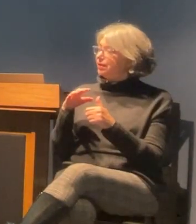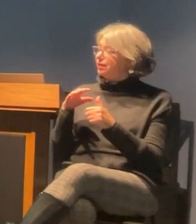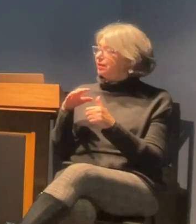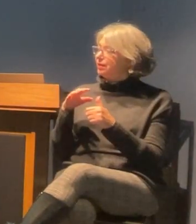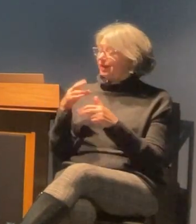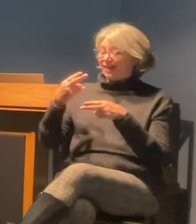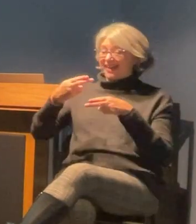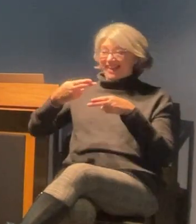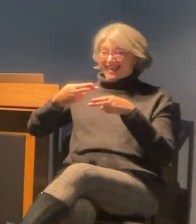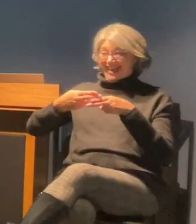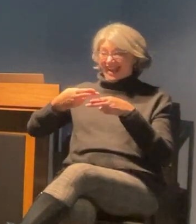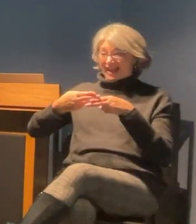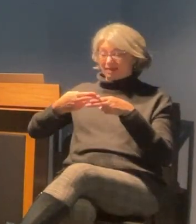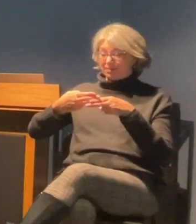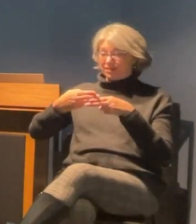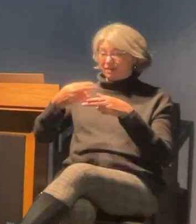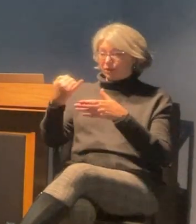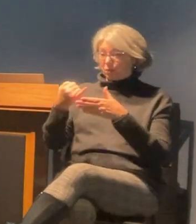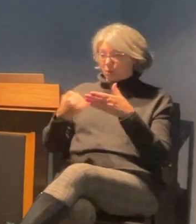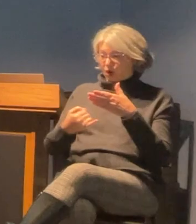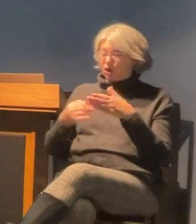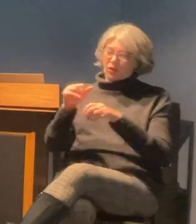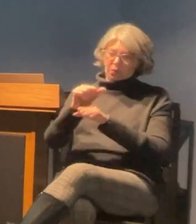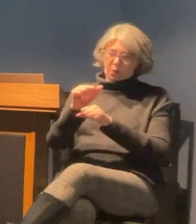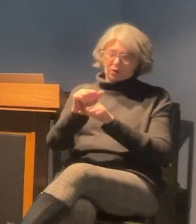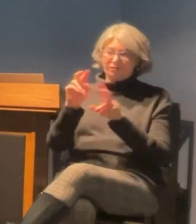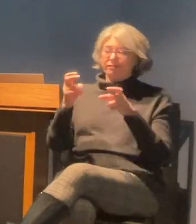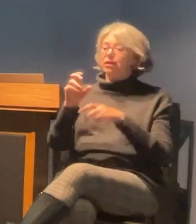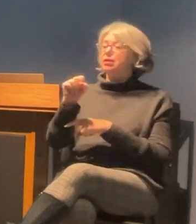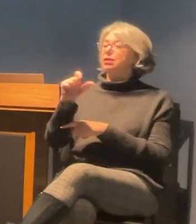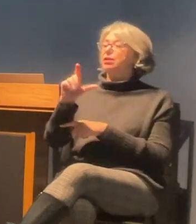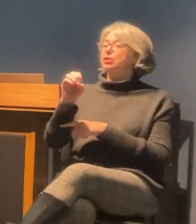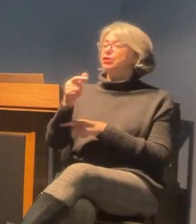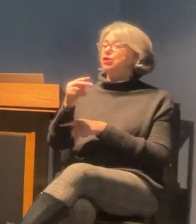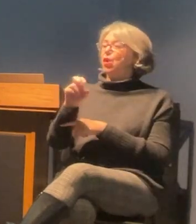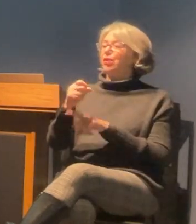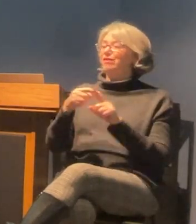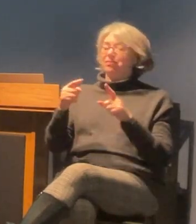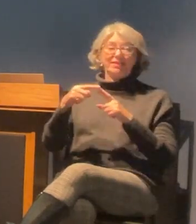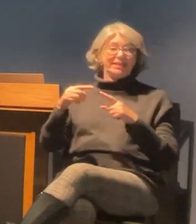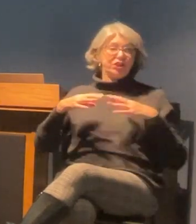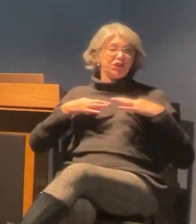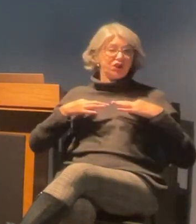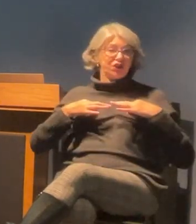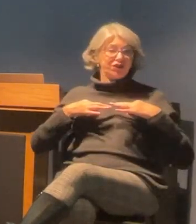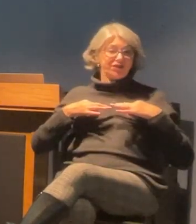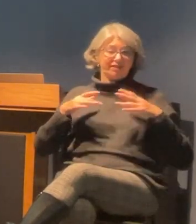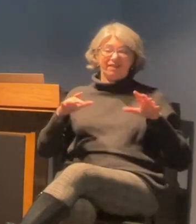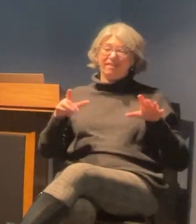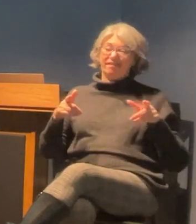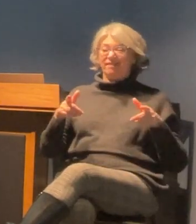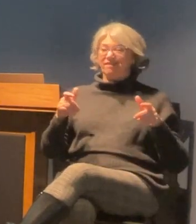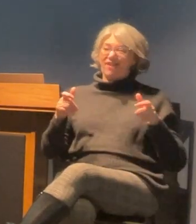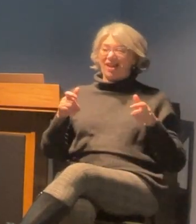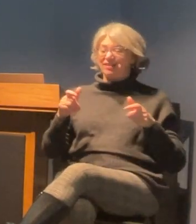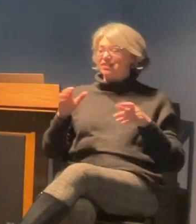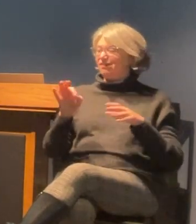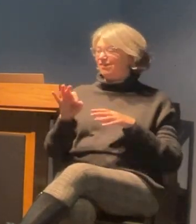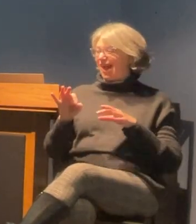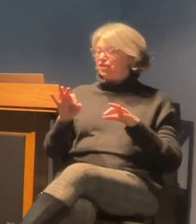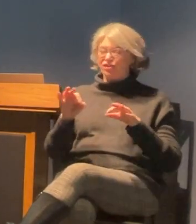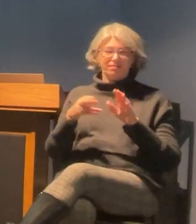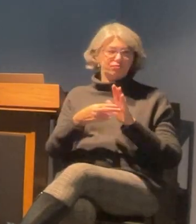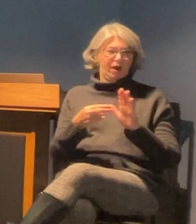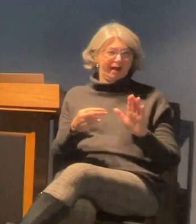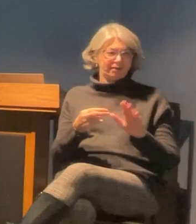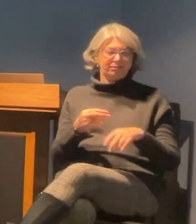the names of the works are slogans from t-shirts of fast fashion brands. So